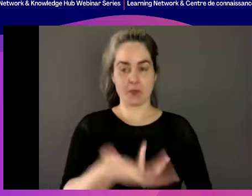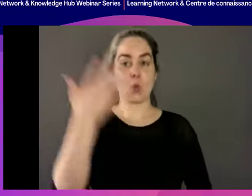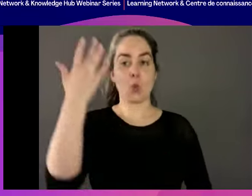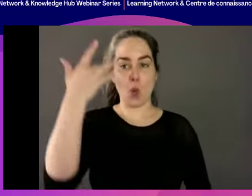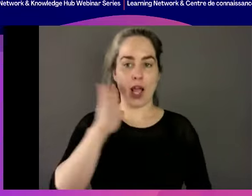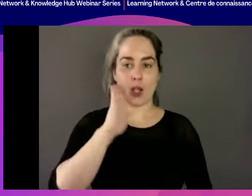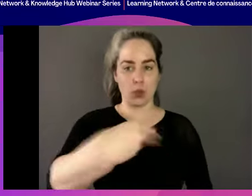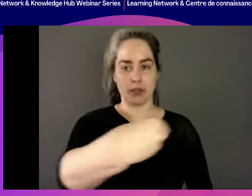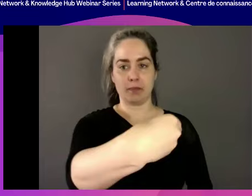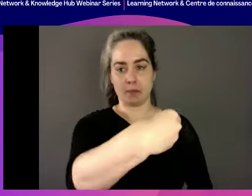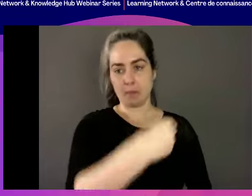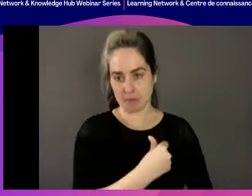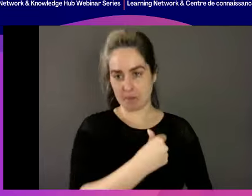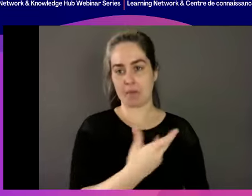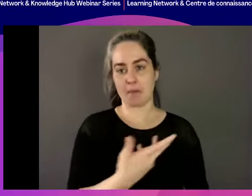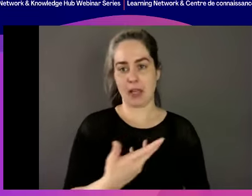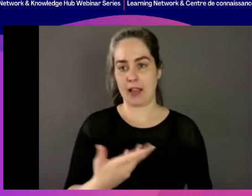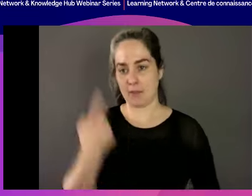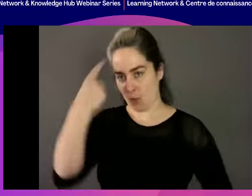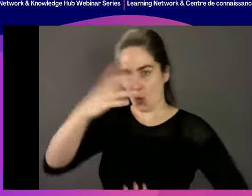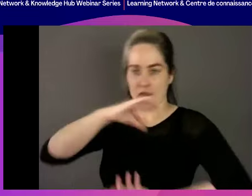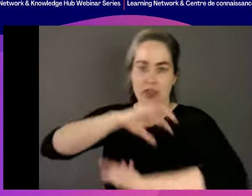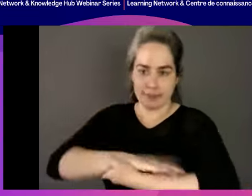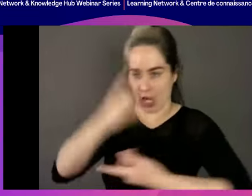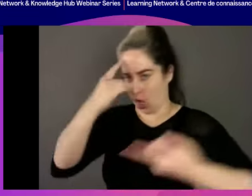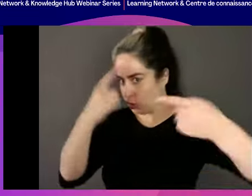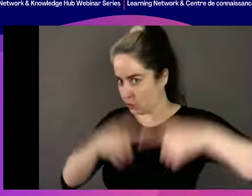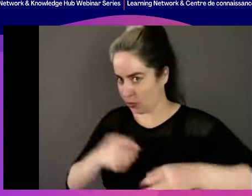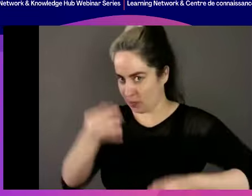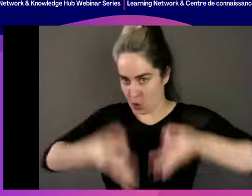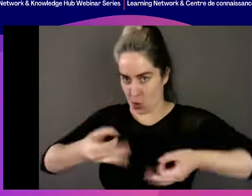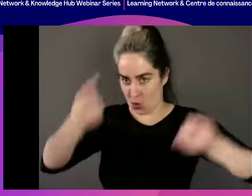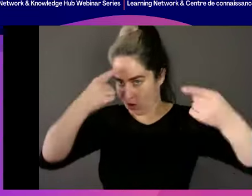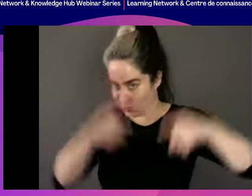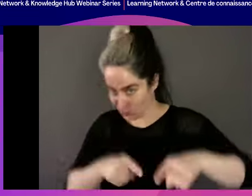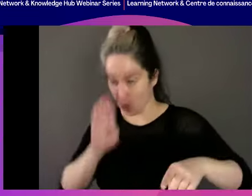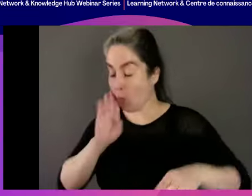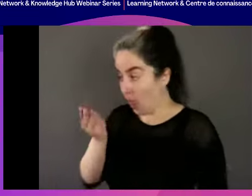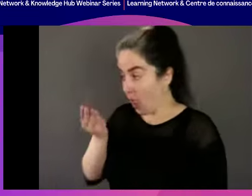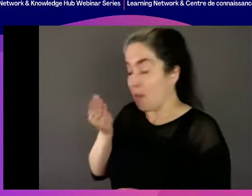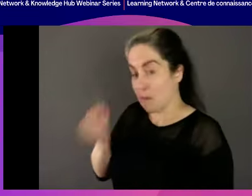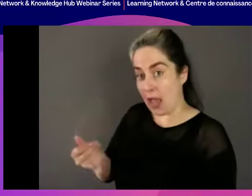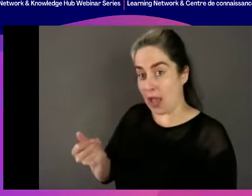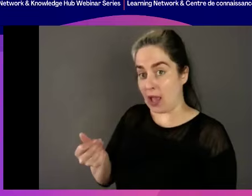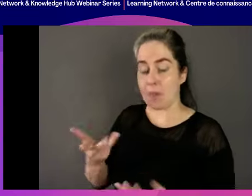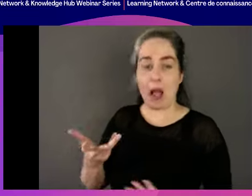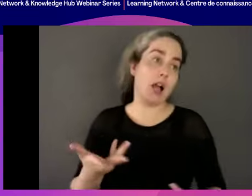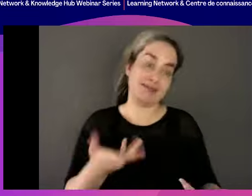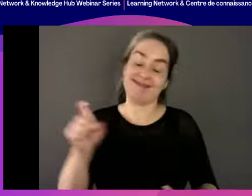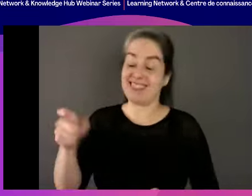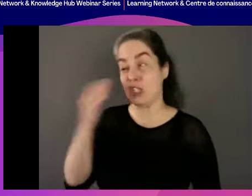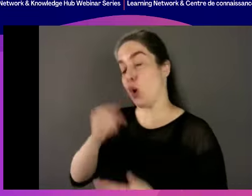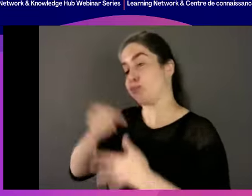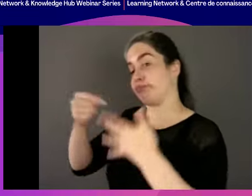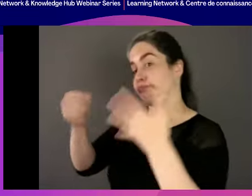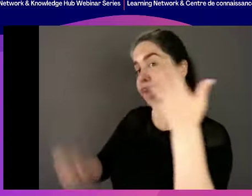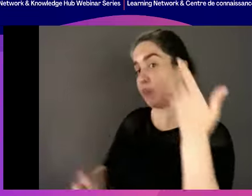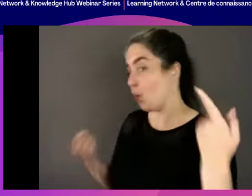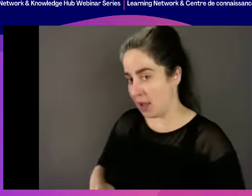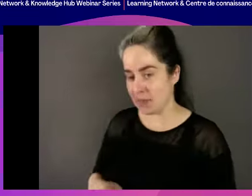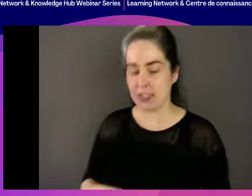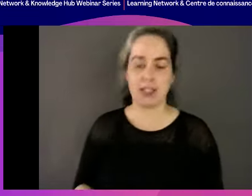the Indian Residential School Settlement Agreement. And more survivors were talking about abuse from other